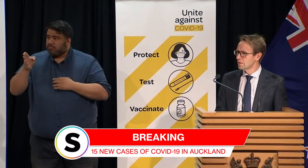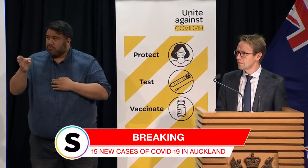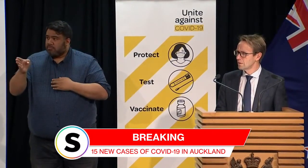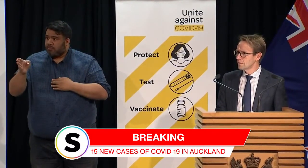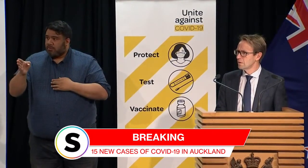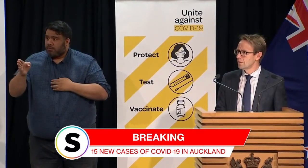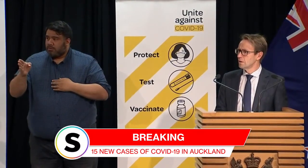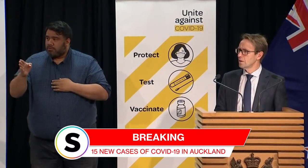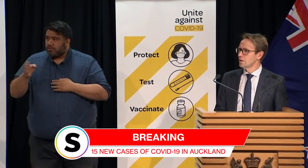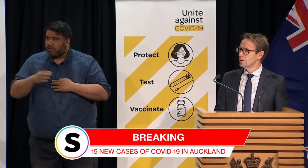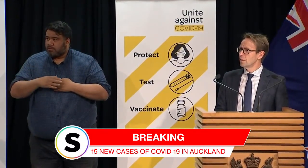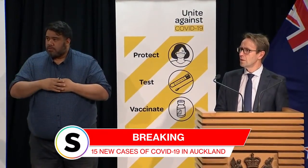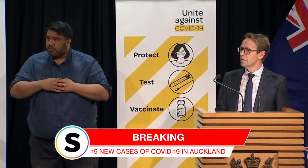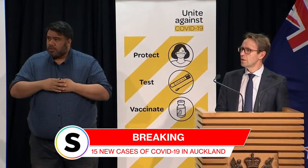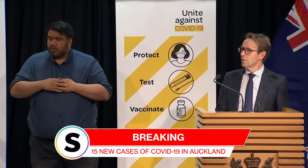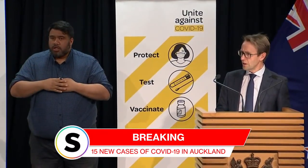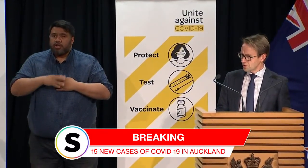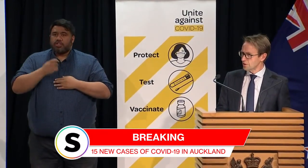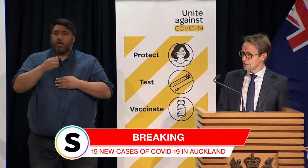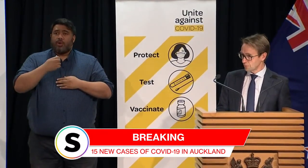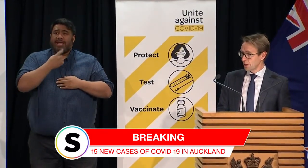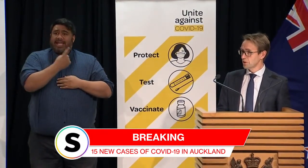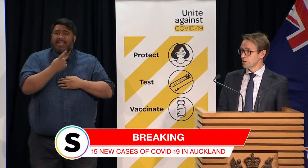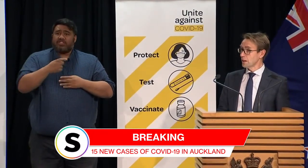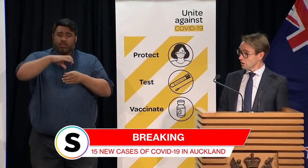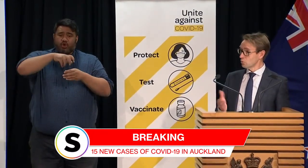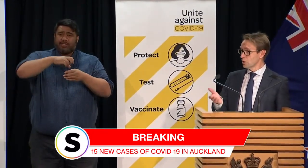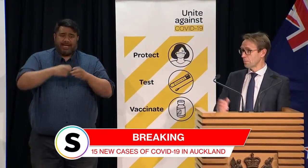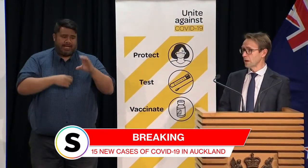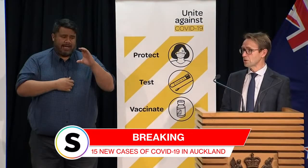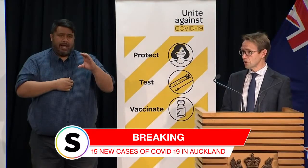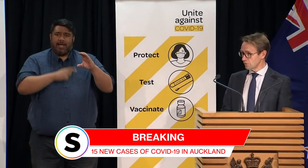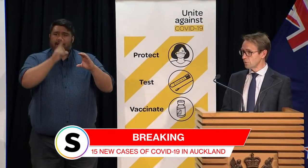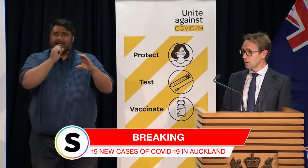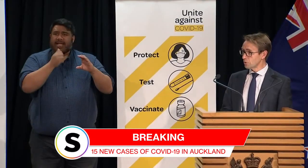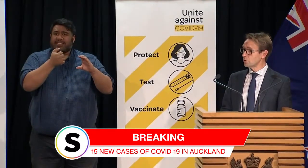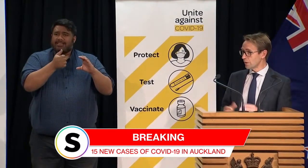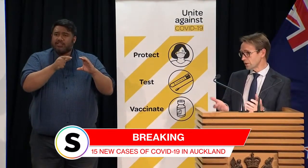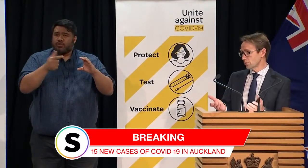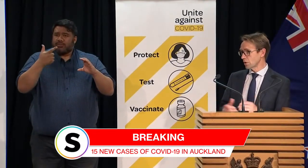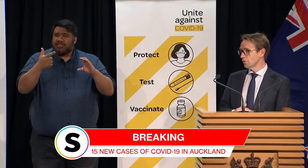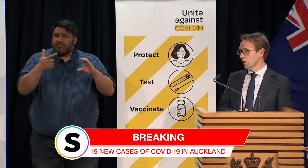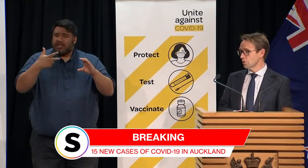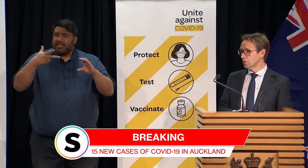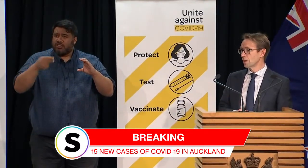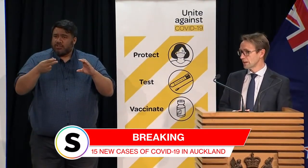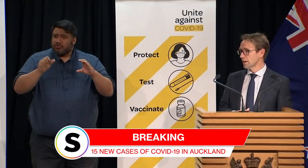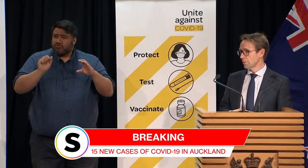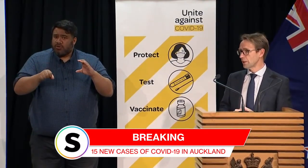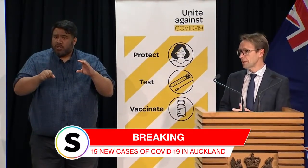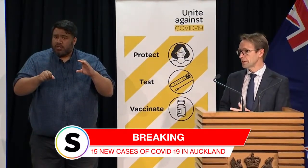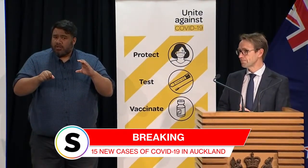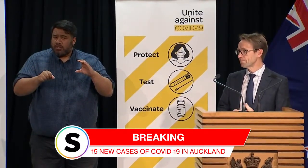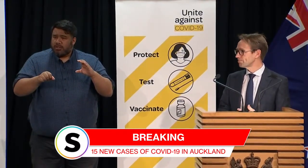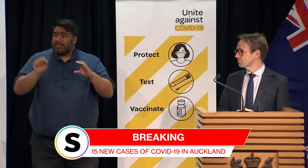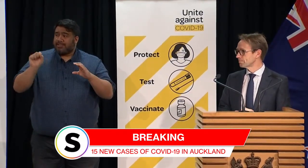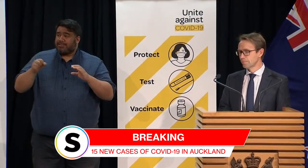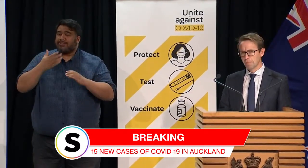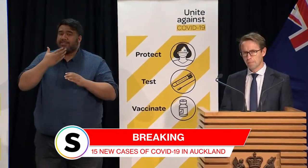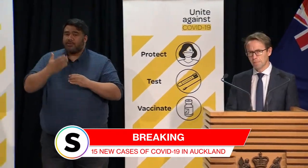somewhere between 6 and 7 doses per vial. That's my understanding. We'll come back and just confirm that with you, but that's what I've heard in the last couple of